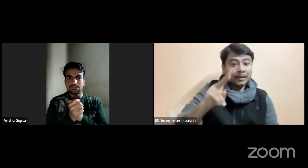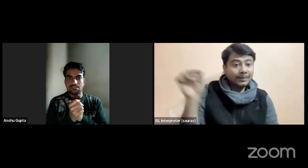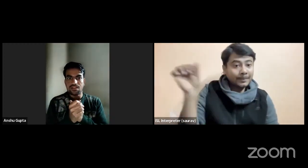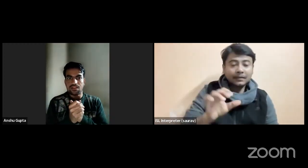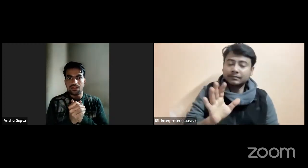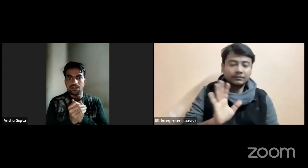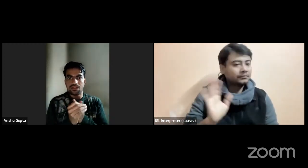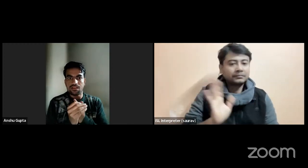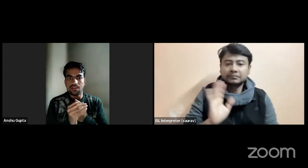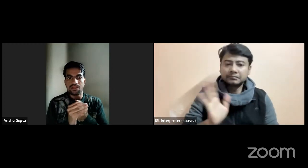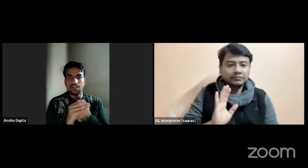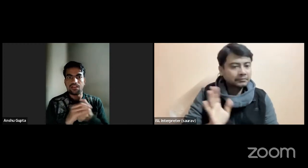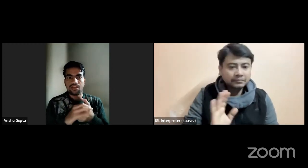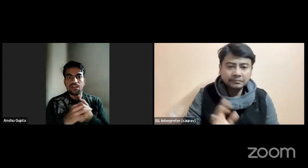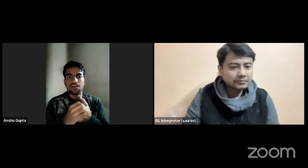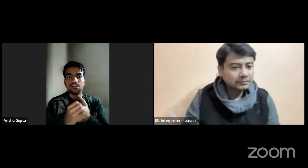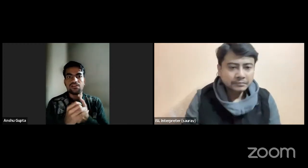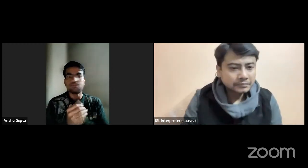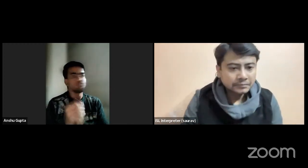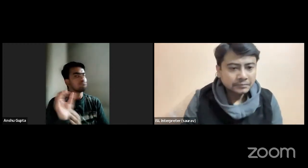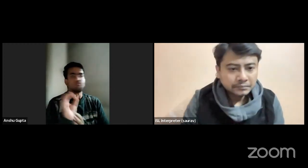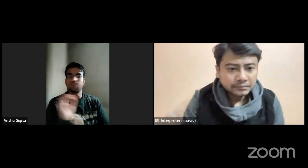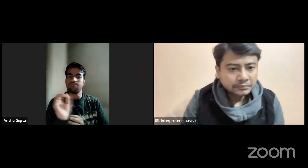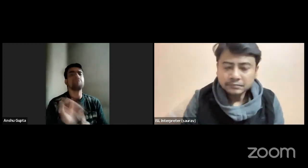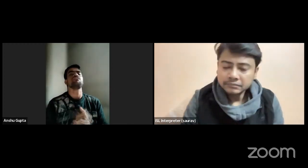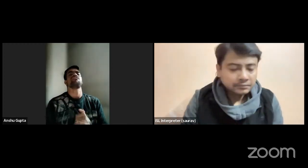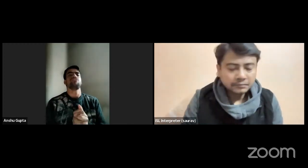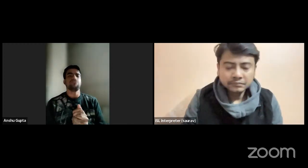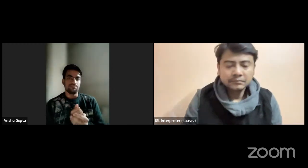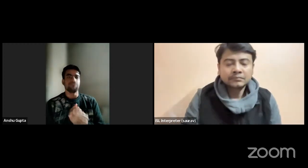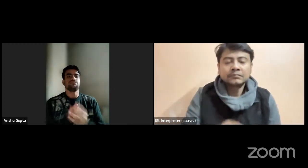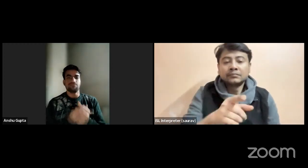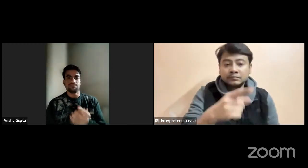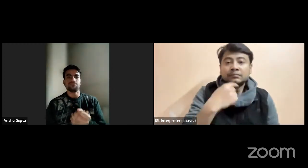he informed Narada Muni that after